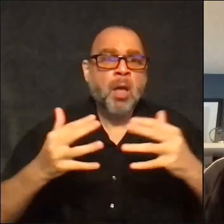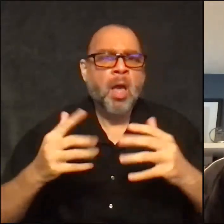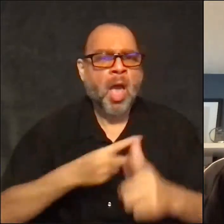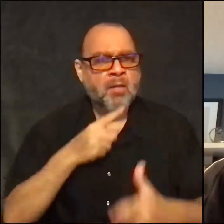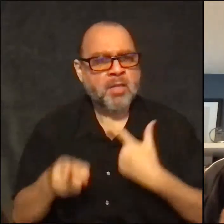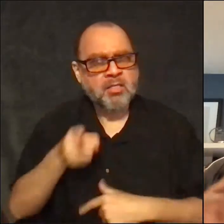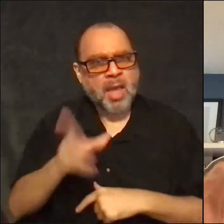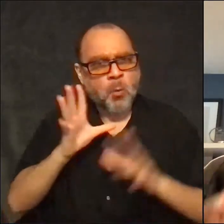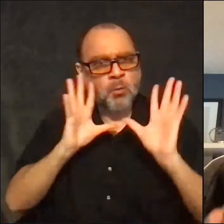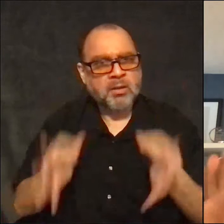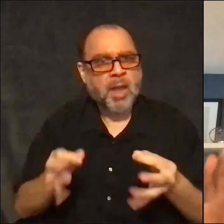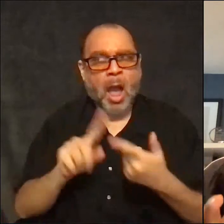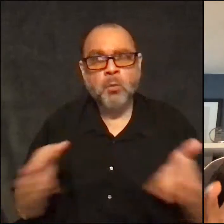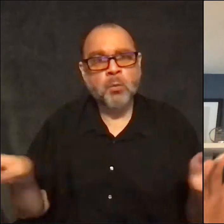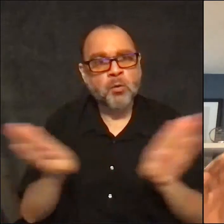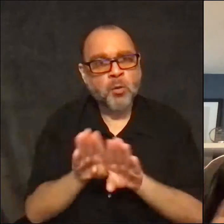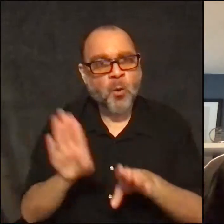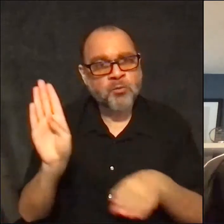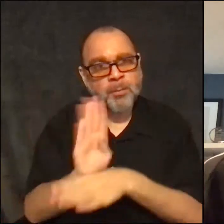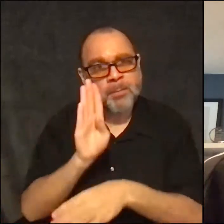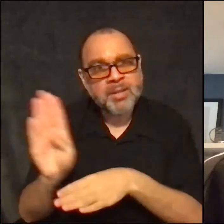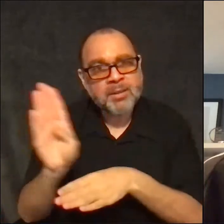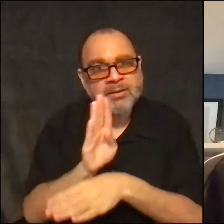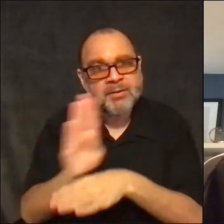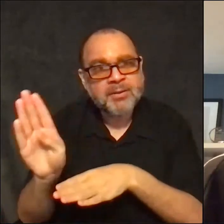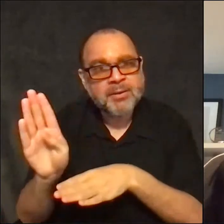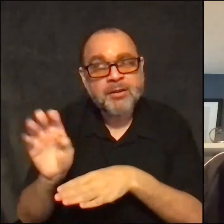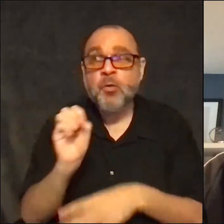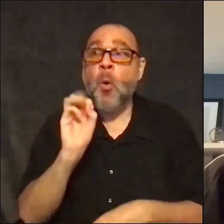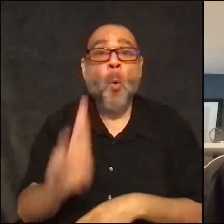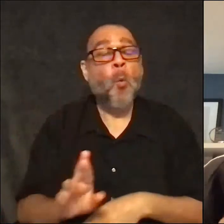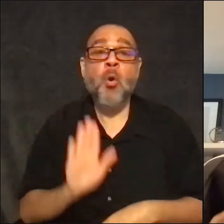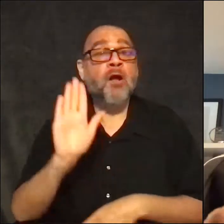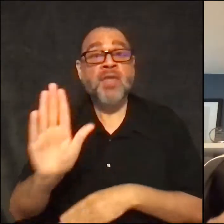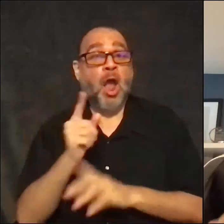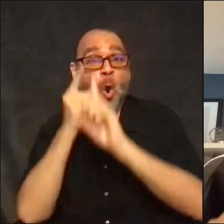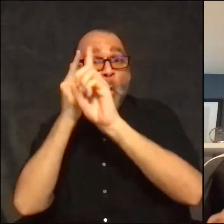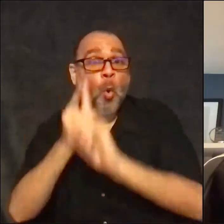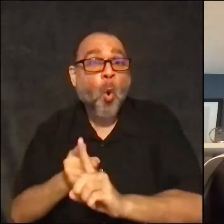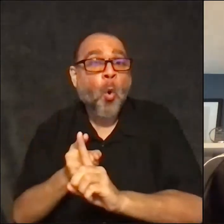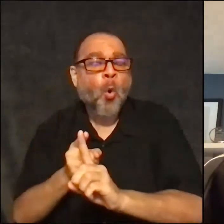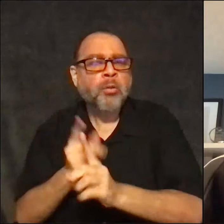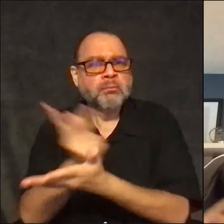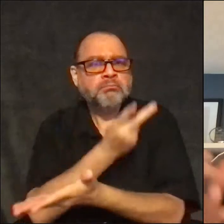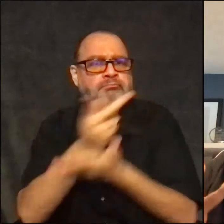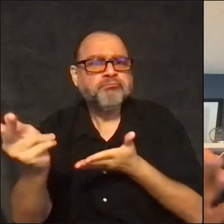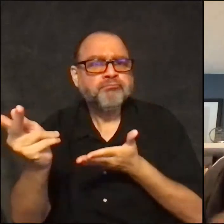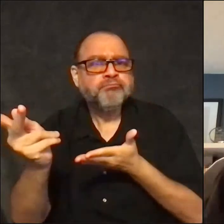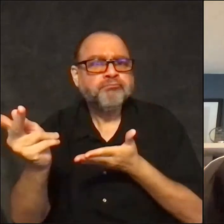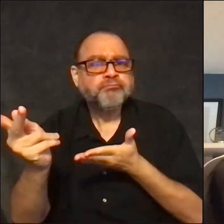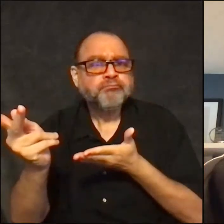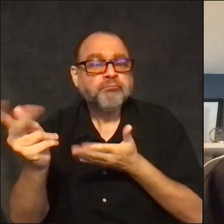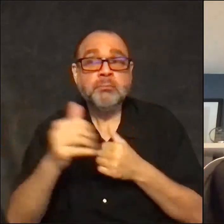the business or fail to meet their investor expectations. Now, when that person happens to be white, not